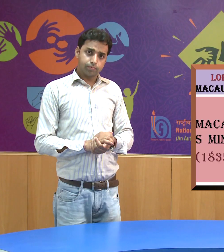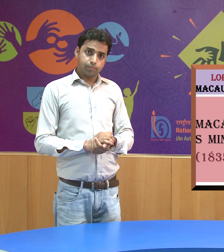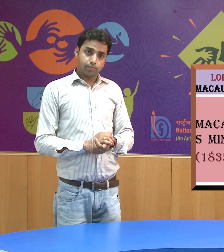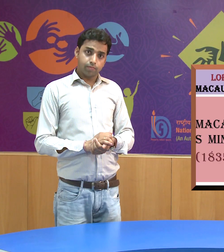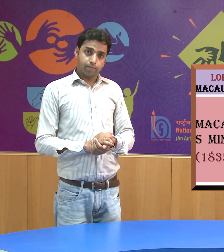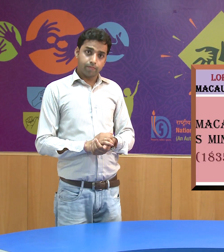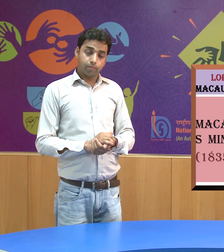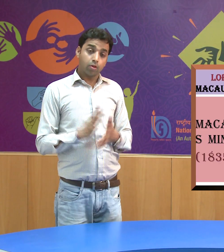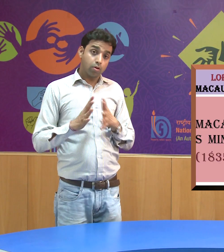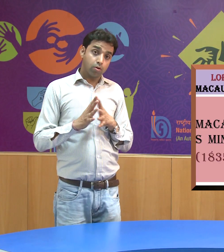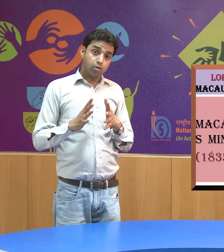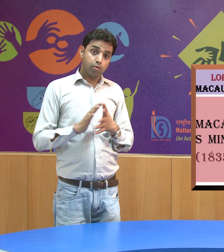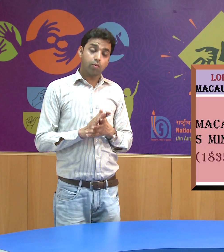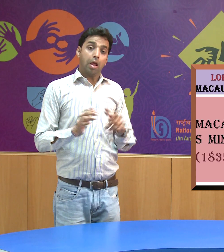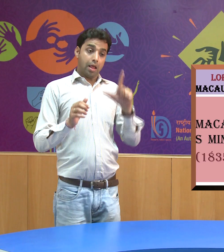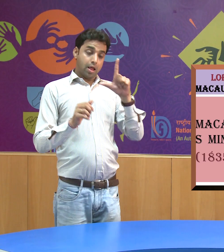Lord Macaulay's